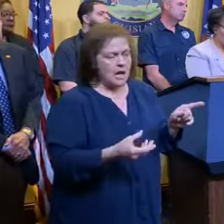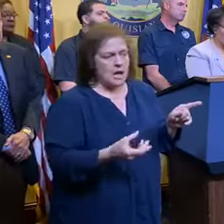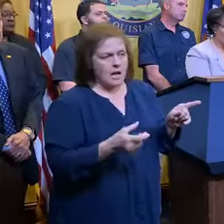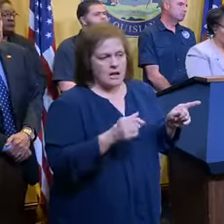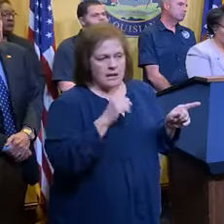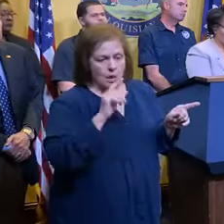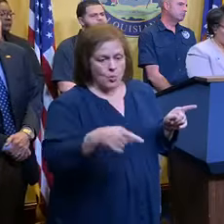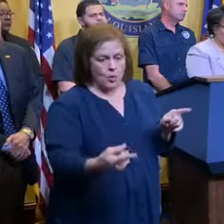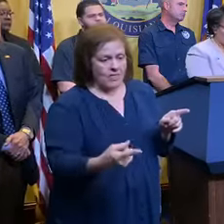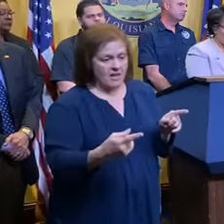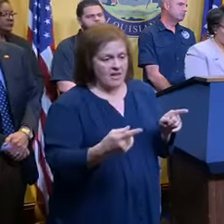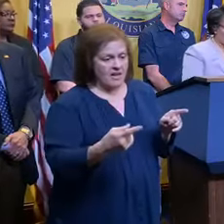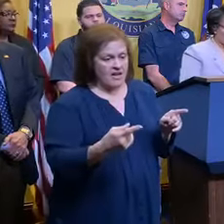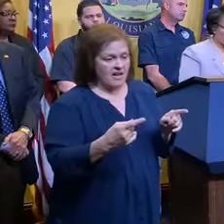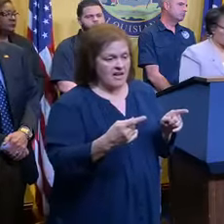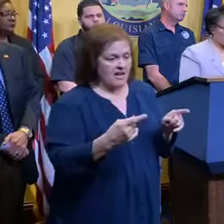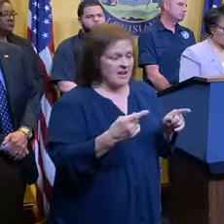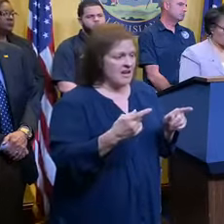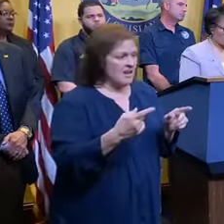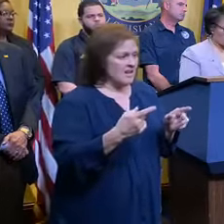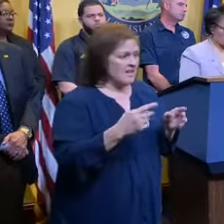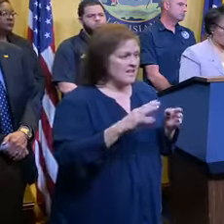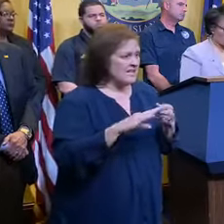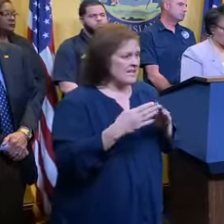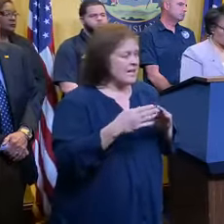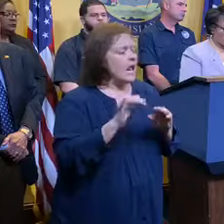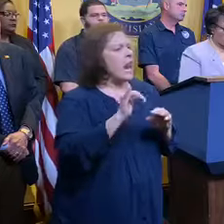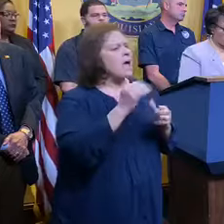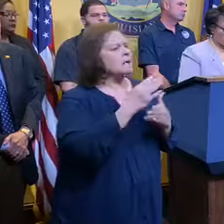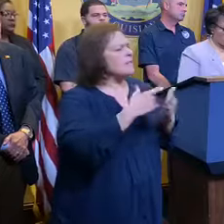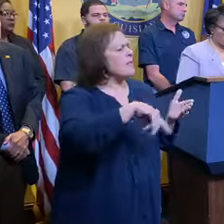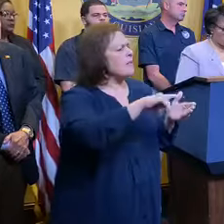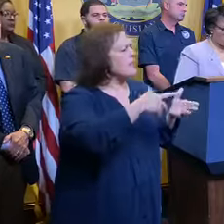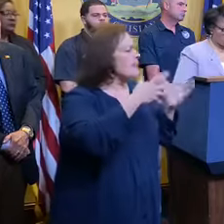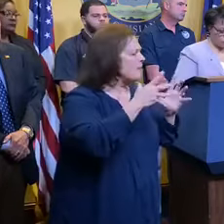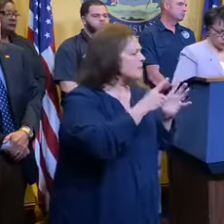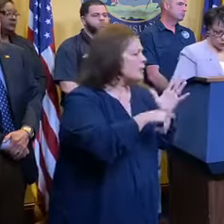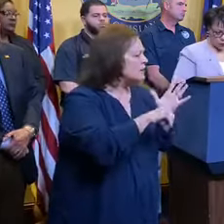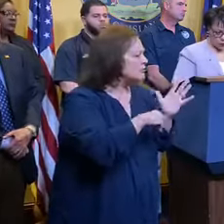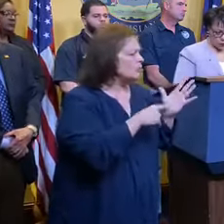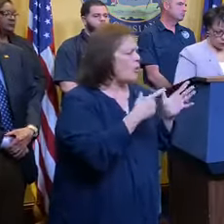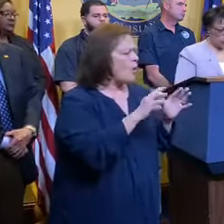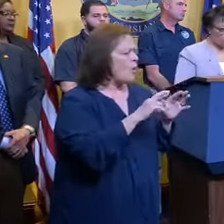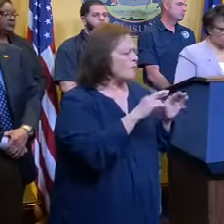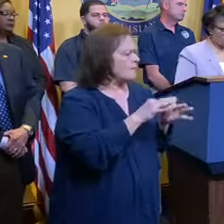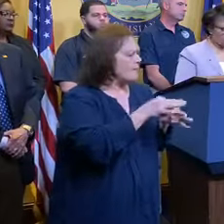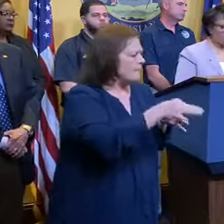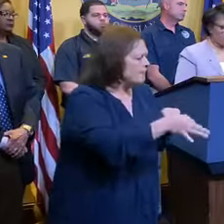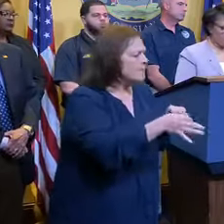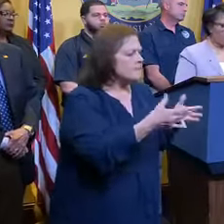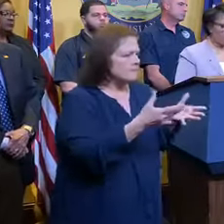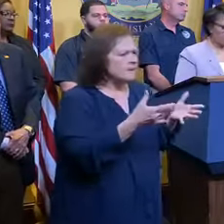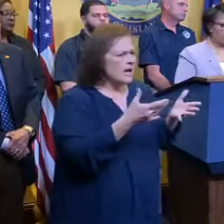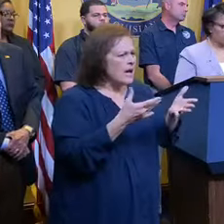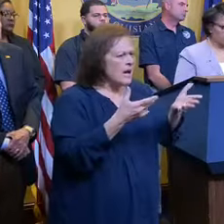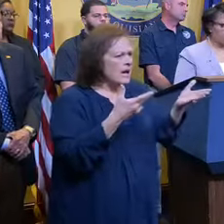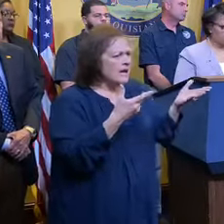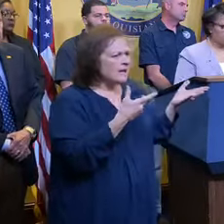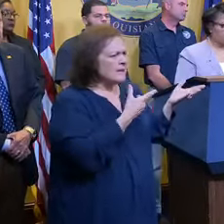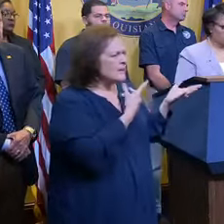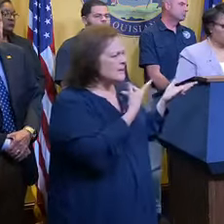not only is the city canceled, but outside agencies like the NCAA have changed their events in town.